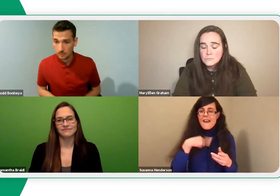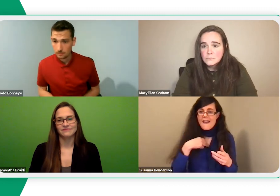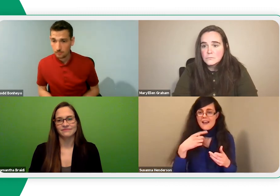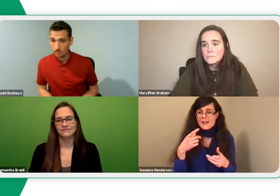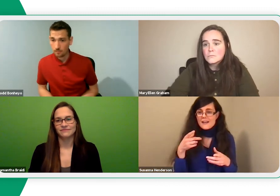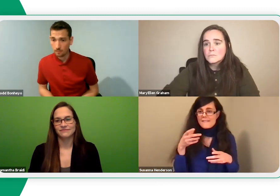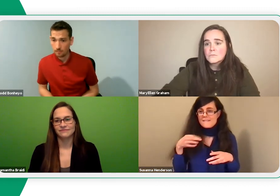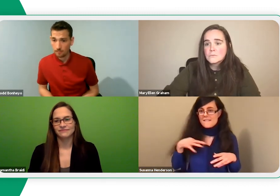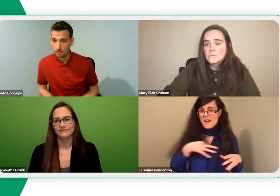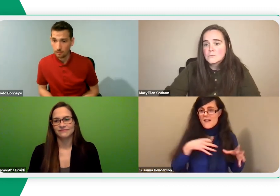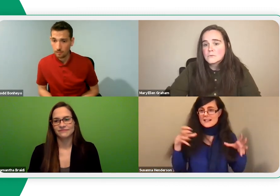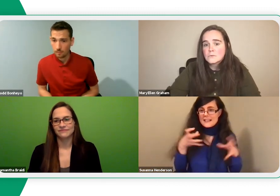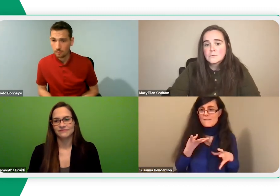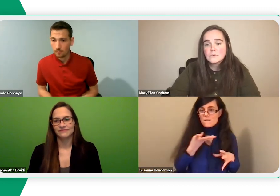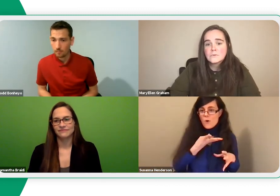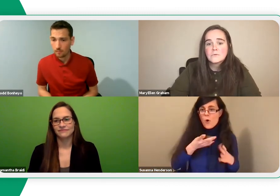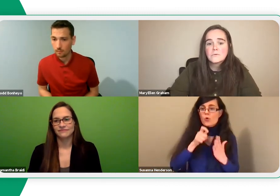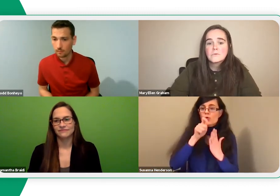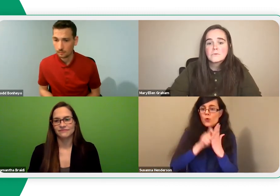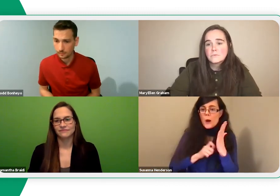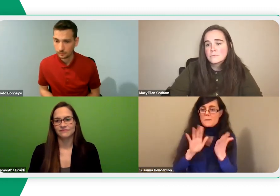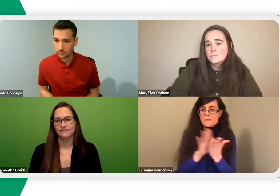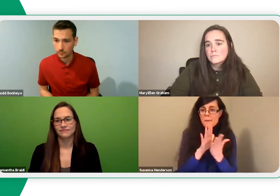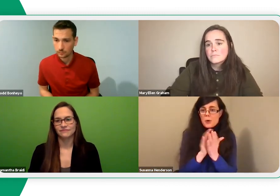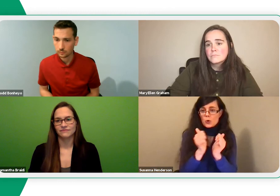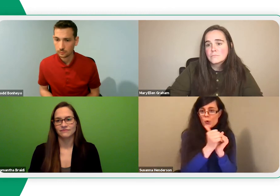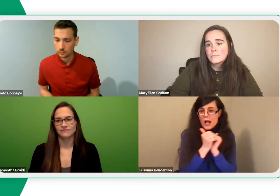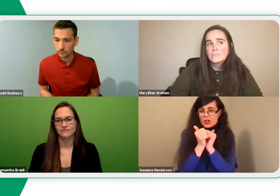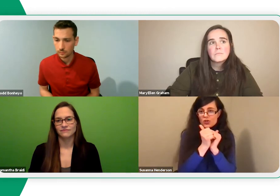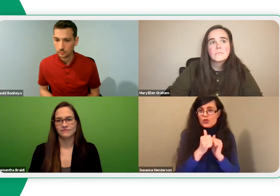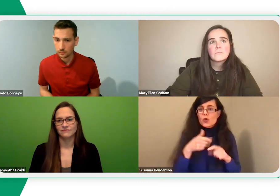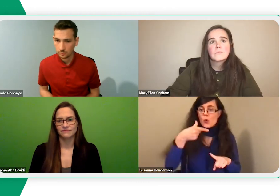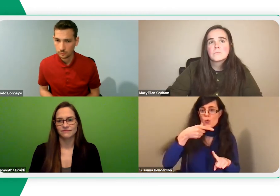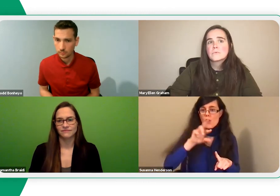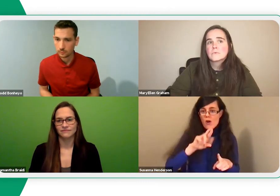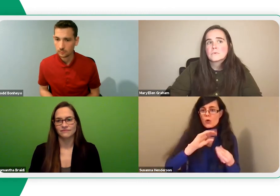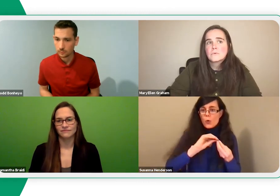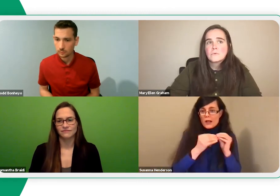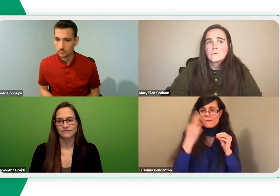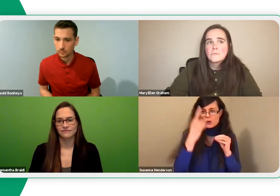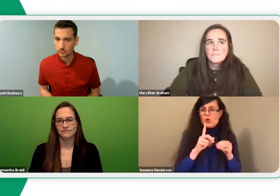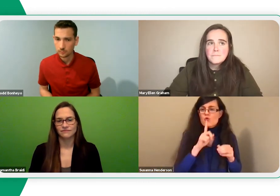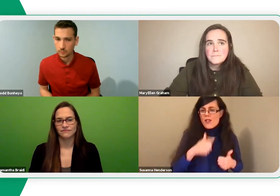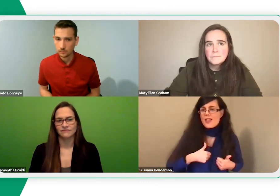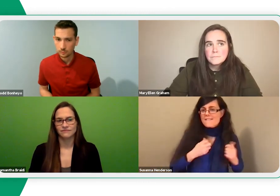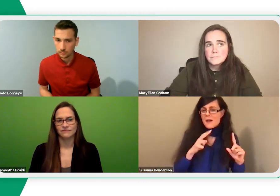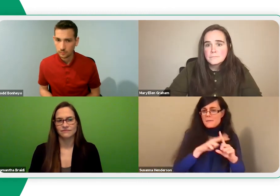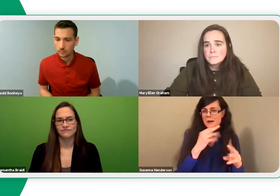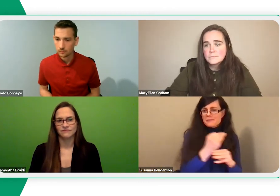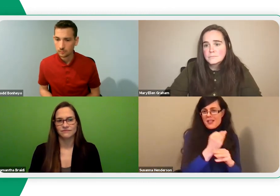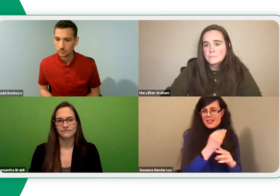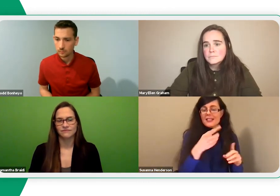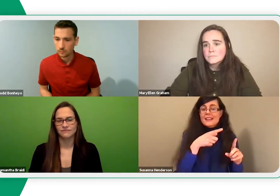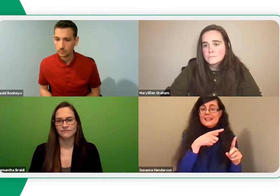Do either of you want to talk a little bit about these? So this is Susanna. There are 4 of us that we have written a